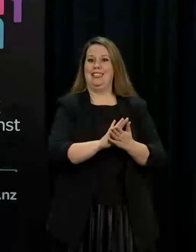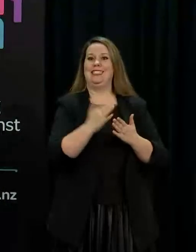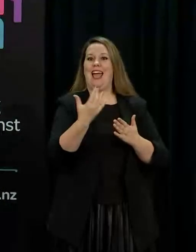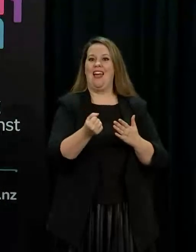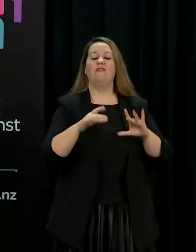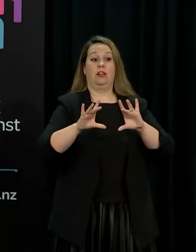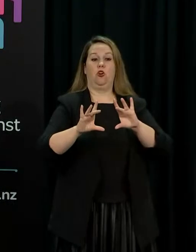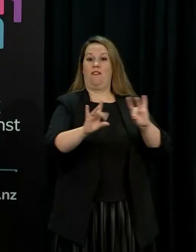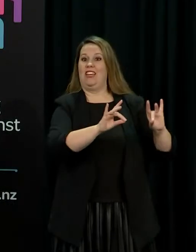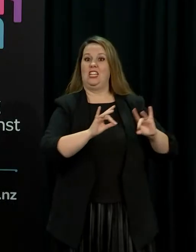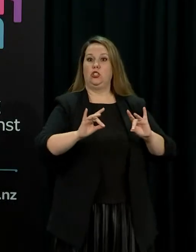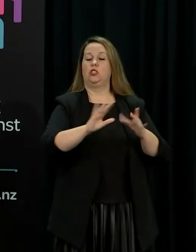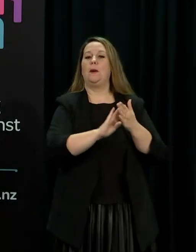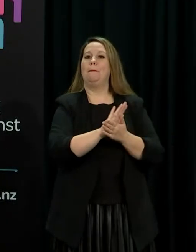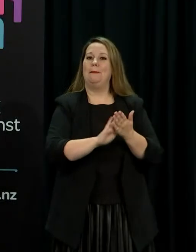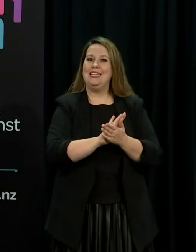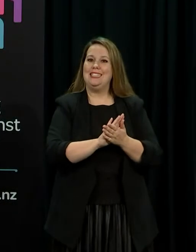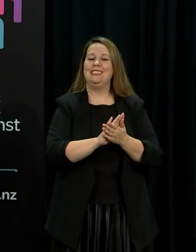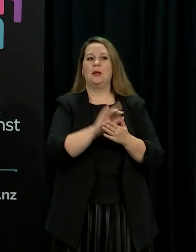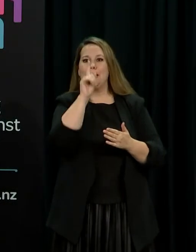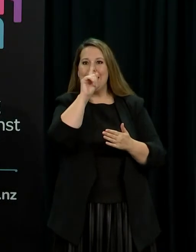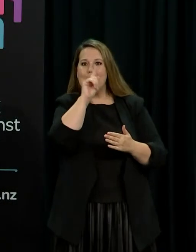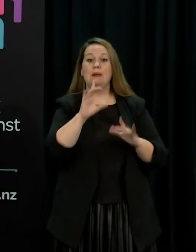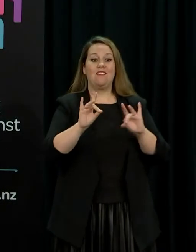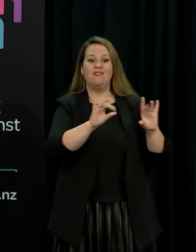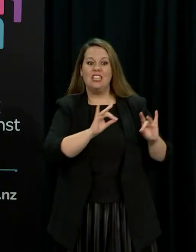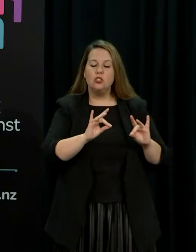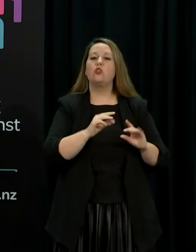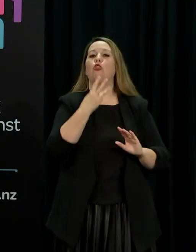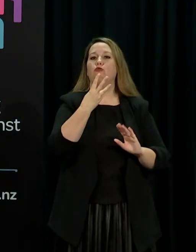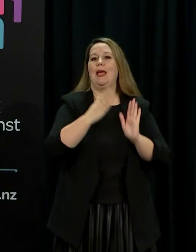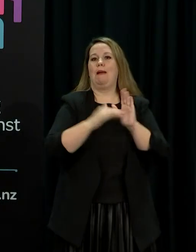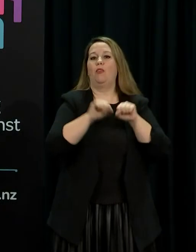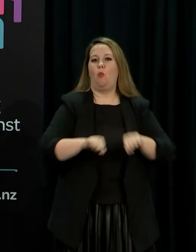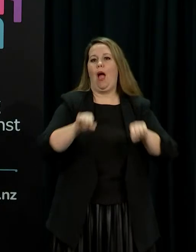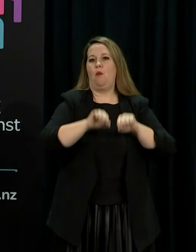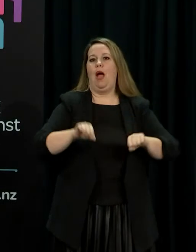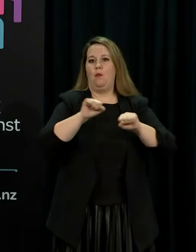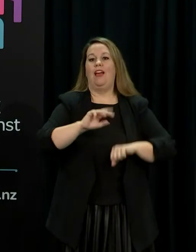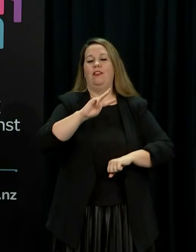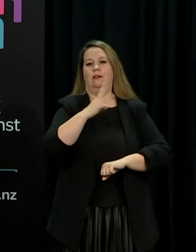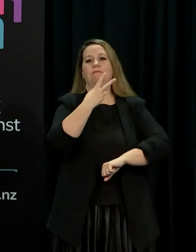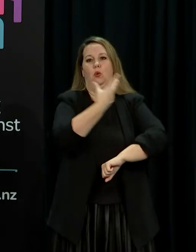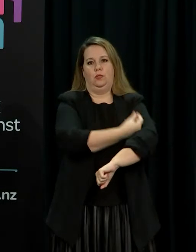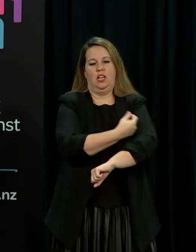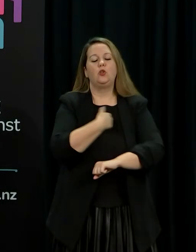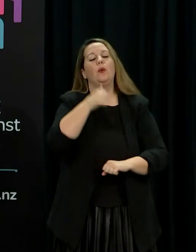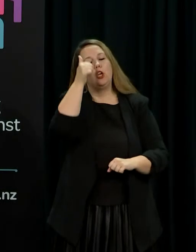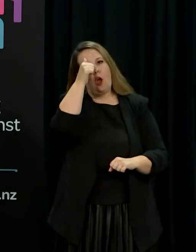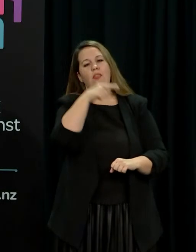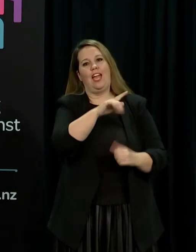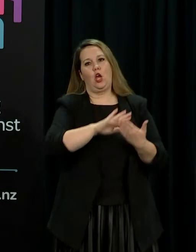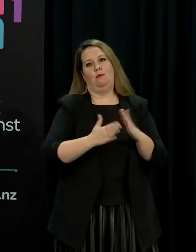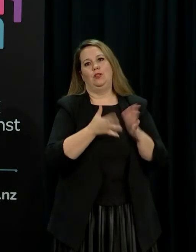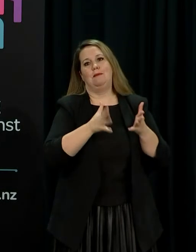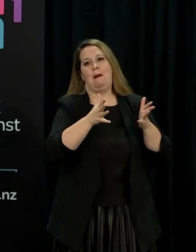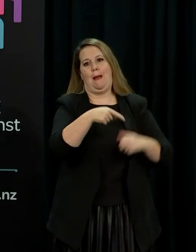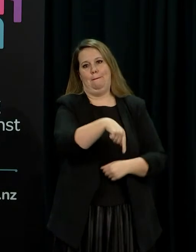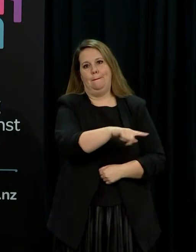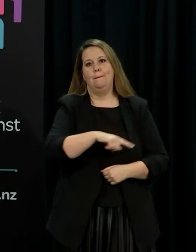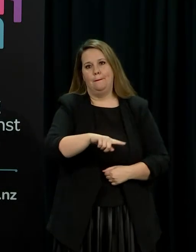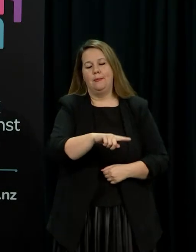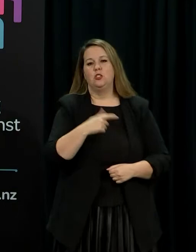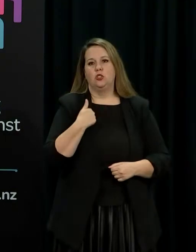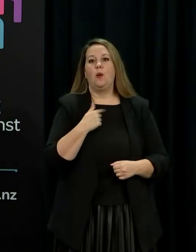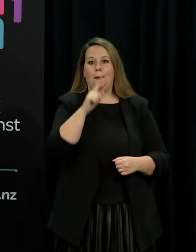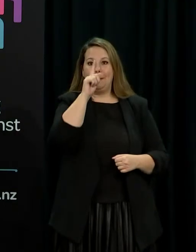had Covid-19 before they can get a booster. And so we are seeing evidence that in some of those communities where the booster rates are lower, actually people